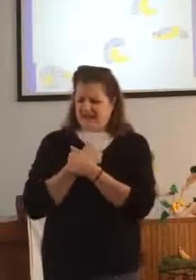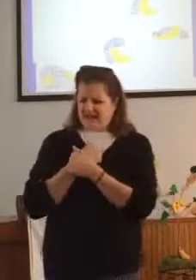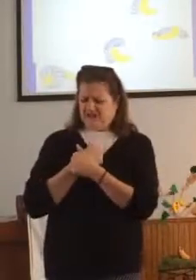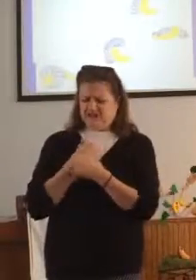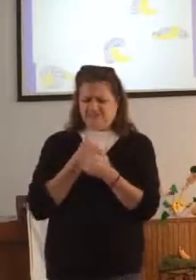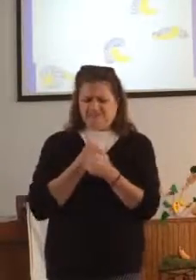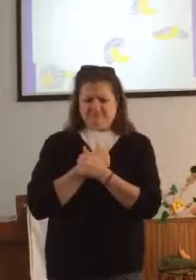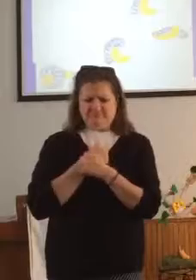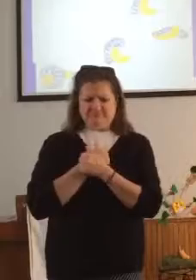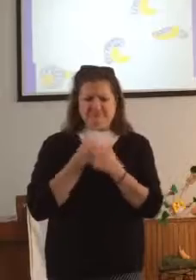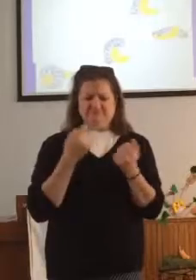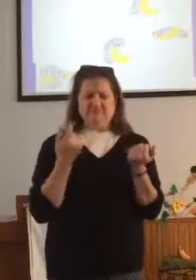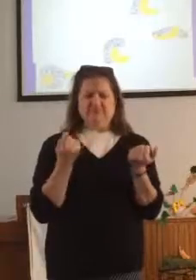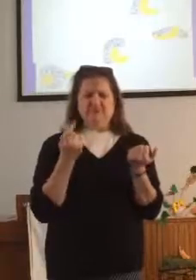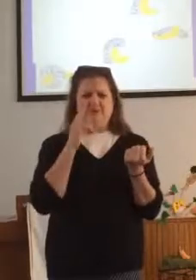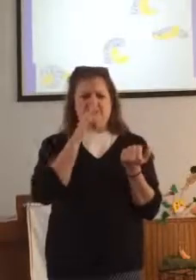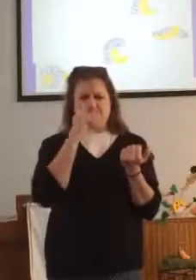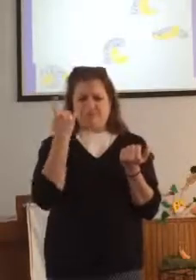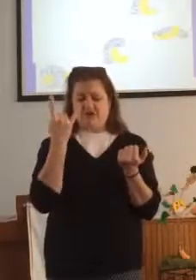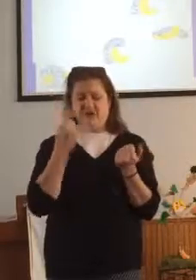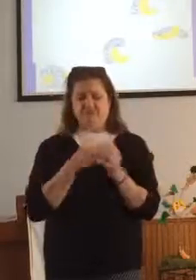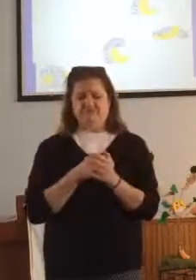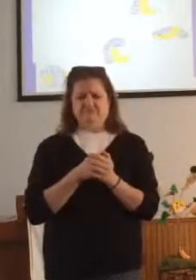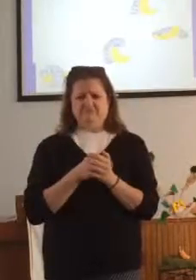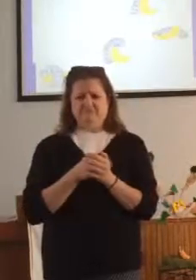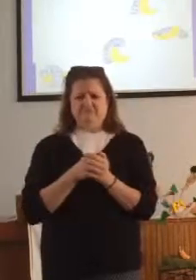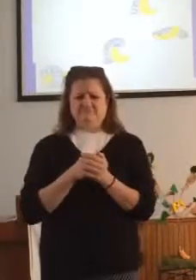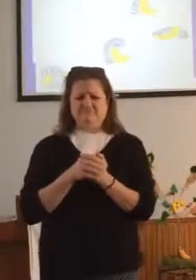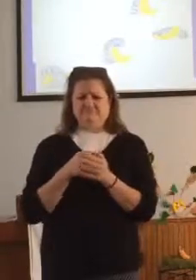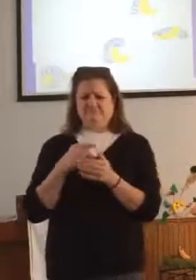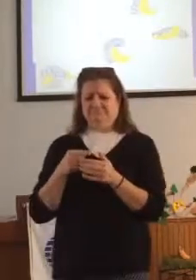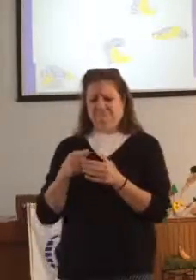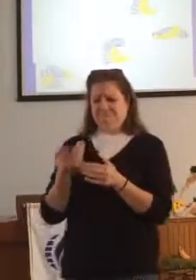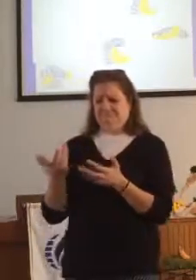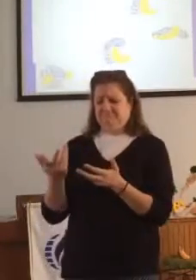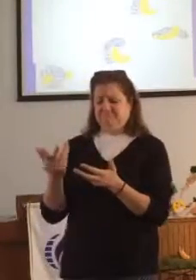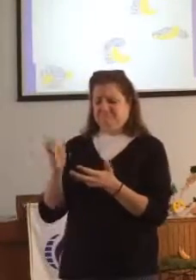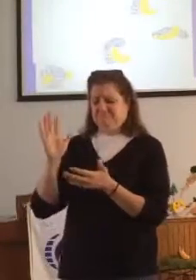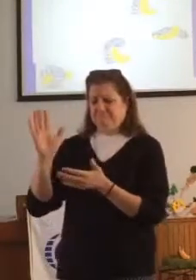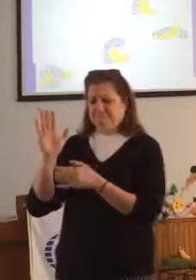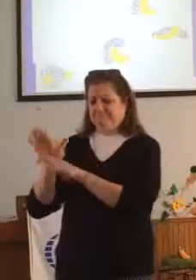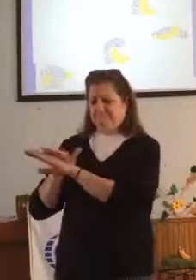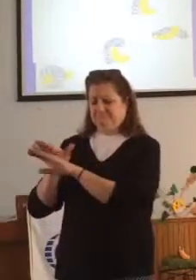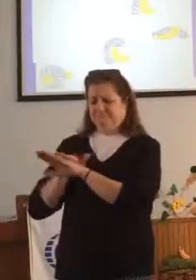boring. Each knew every hair on the other.